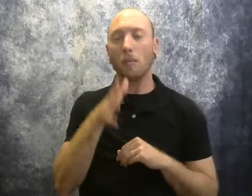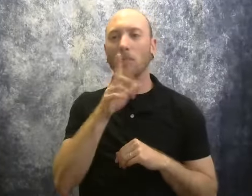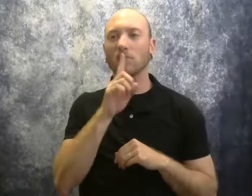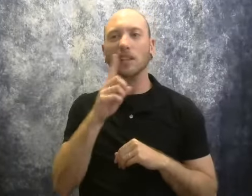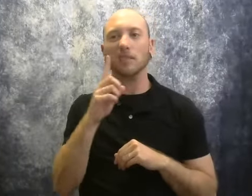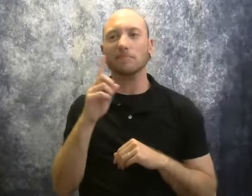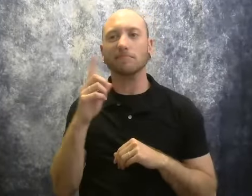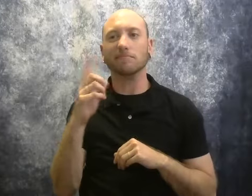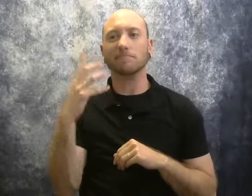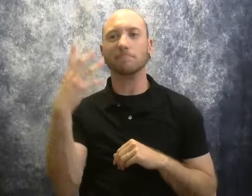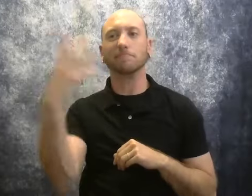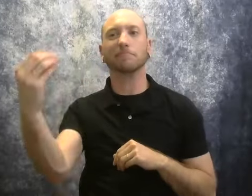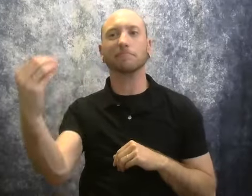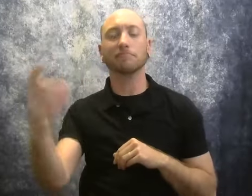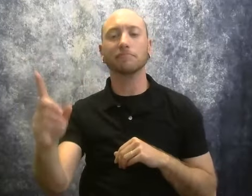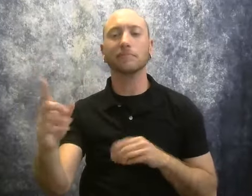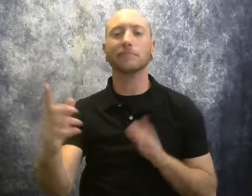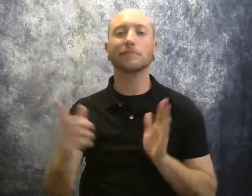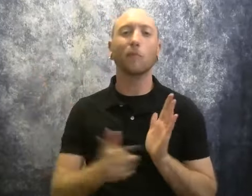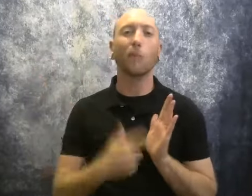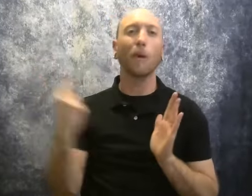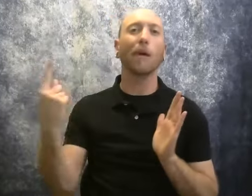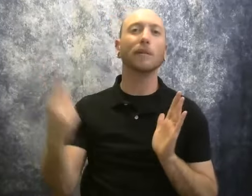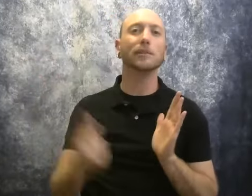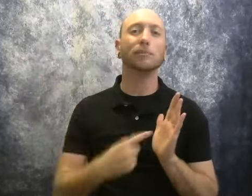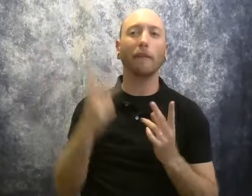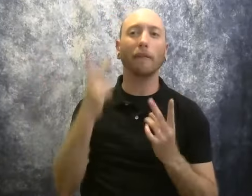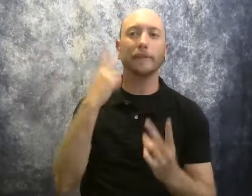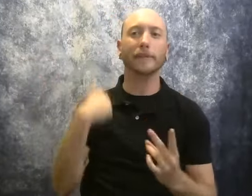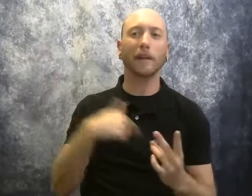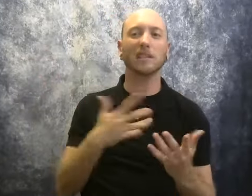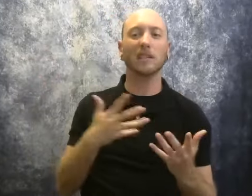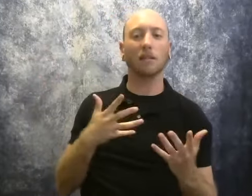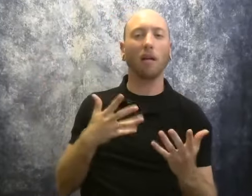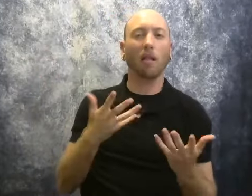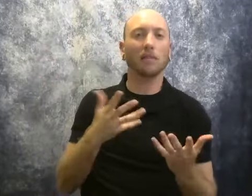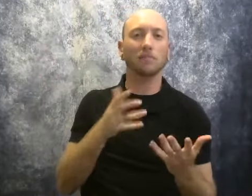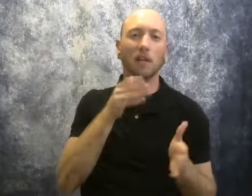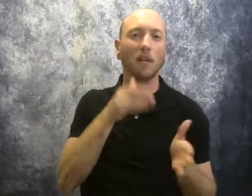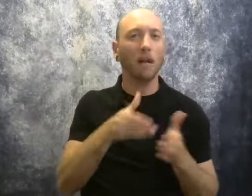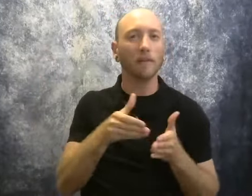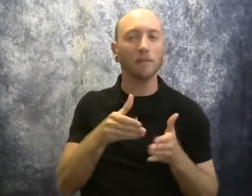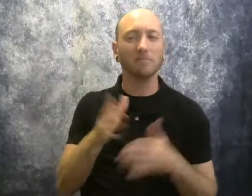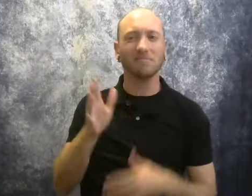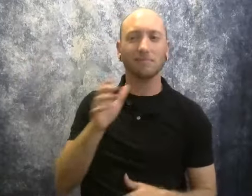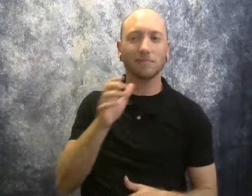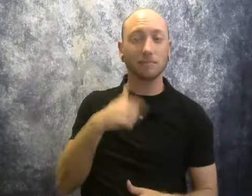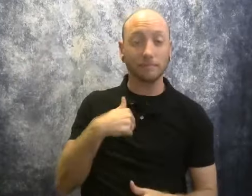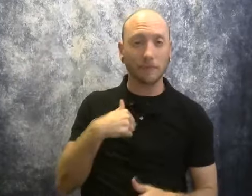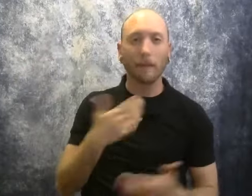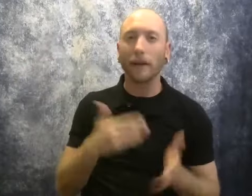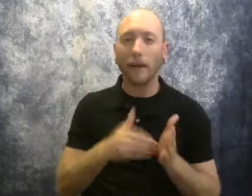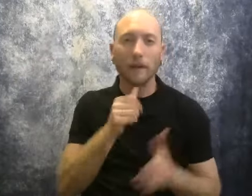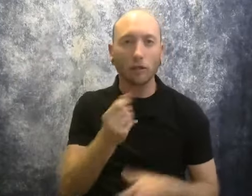And she appeared occasionally. And that wasn't from want of anything. I understand that today. It was just in those